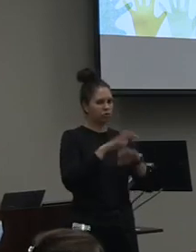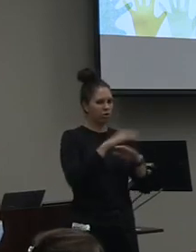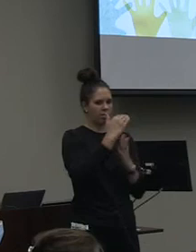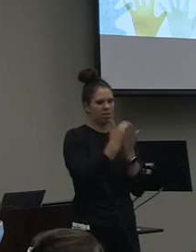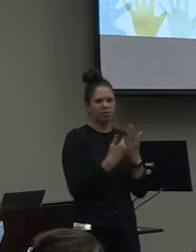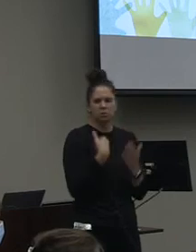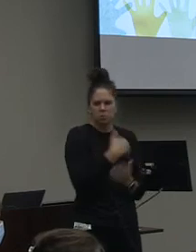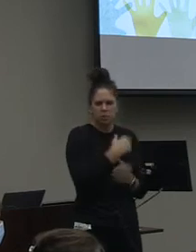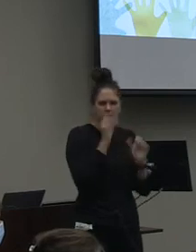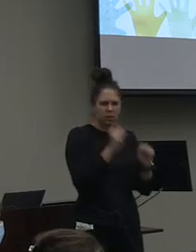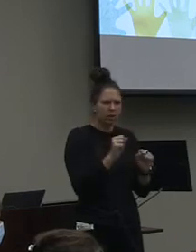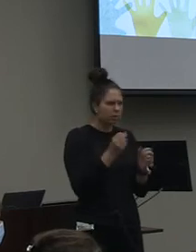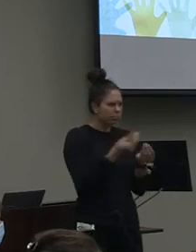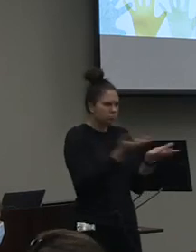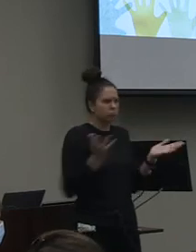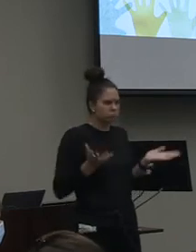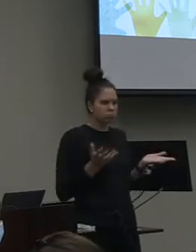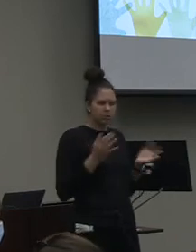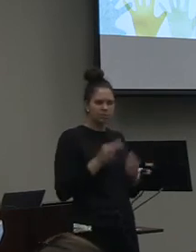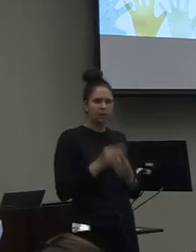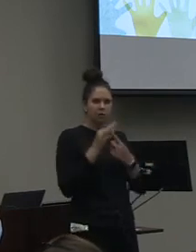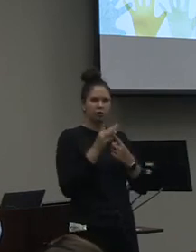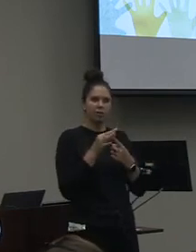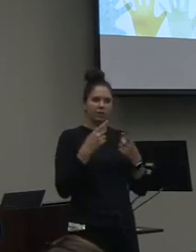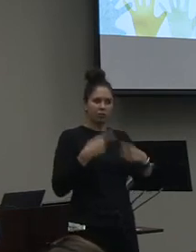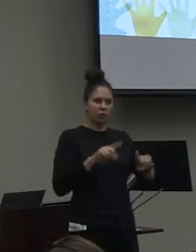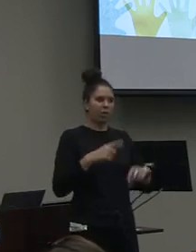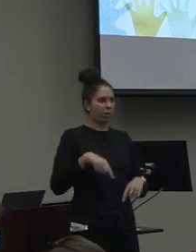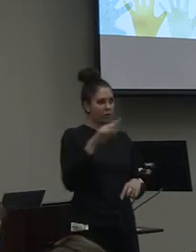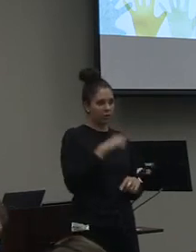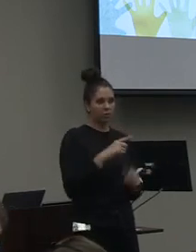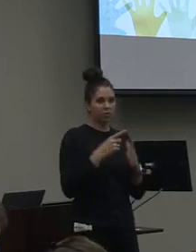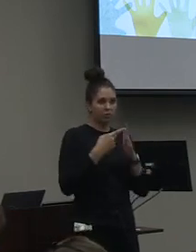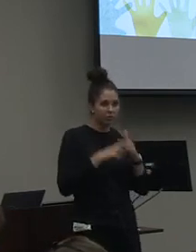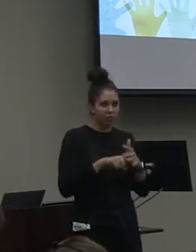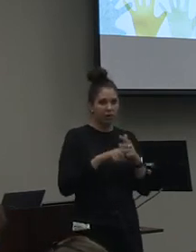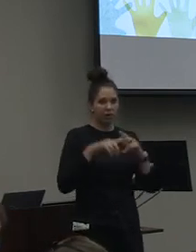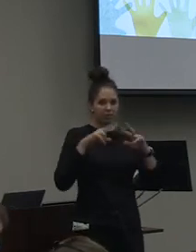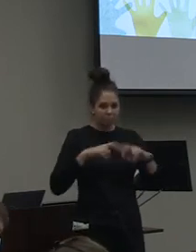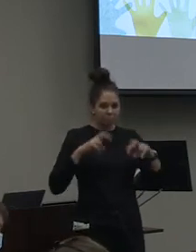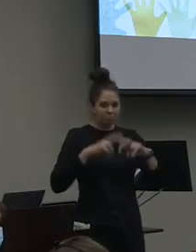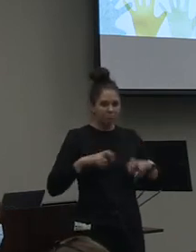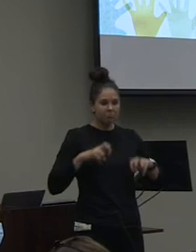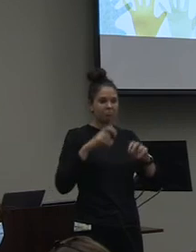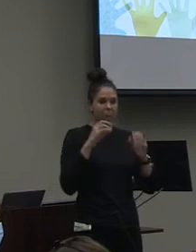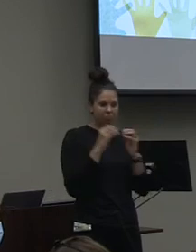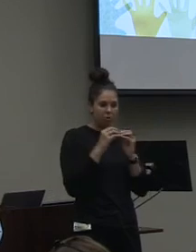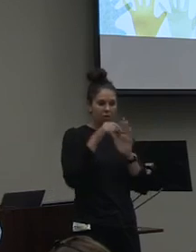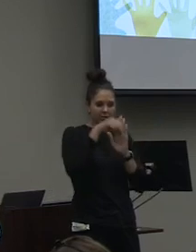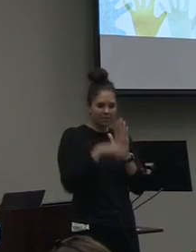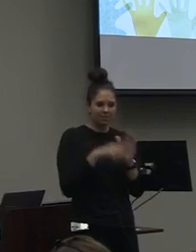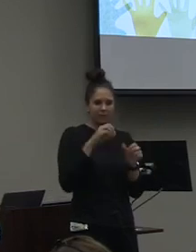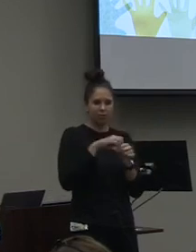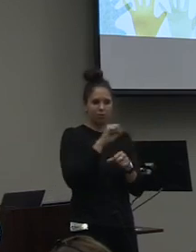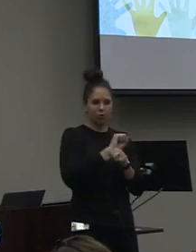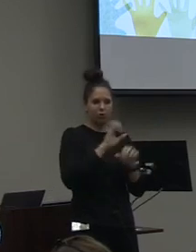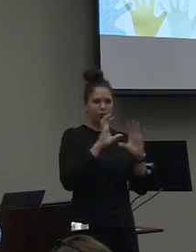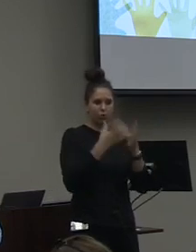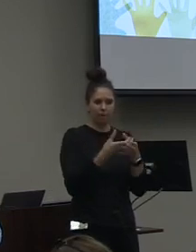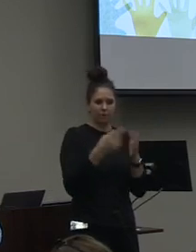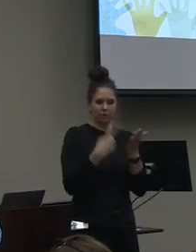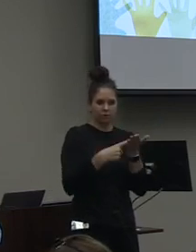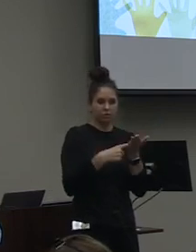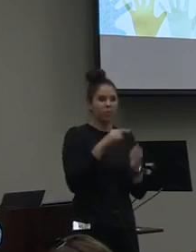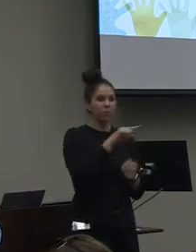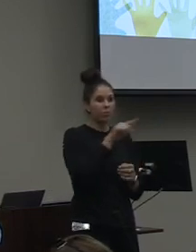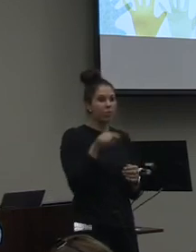can certainly get that to you all, especially as you get deeper in the work and in the work group discussions, it is more,